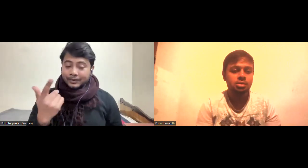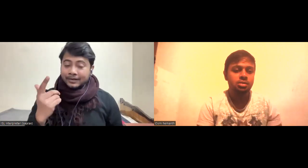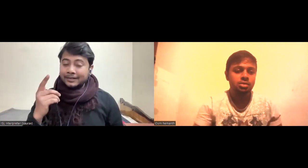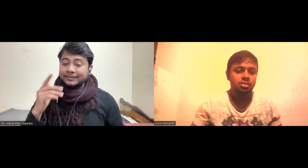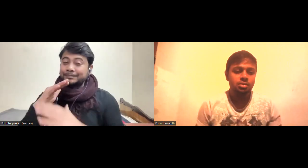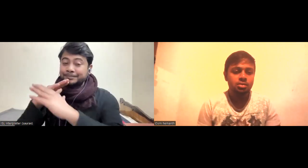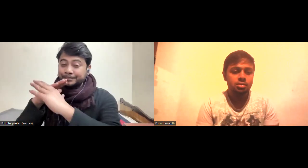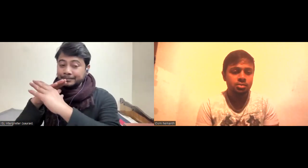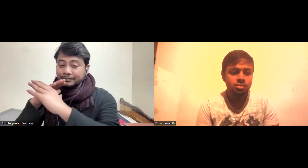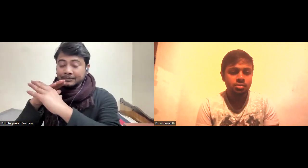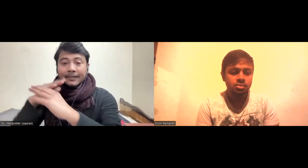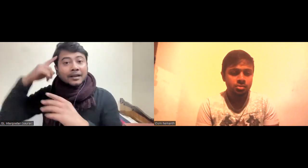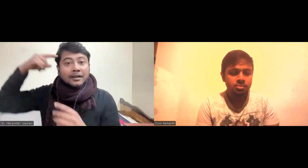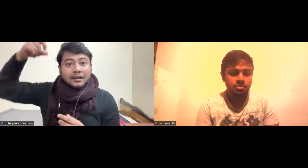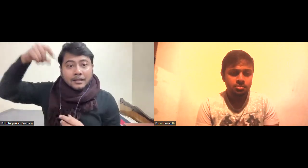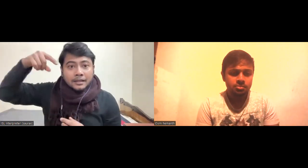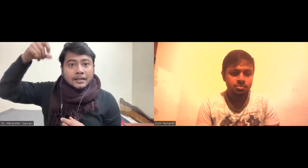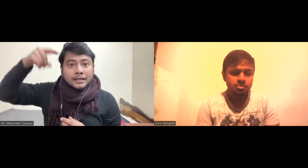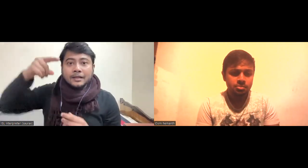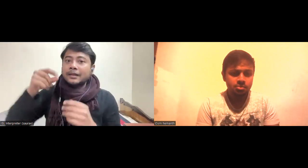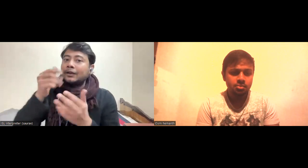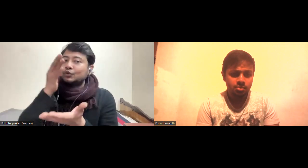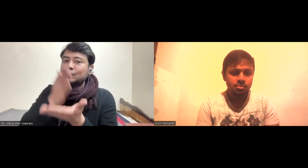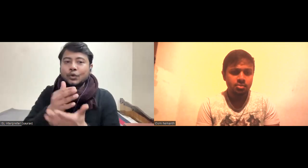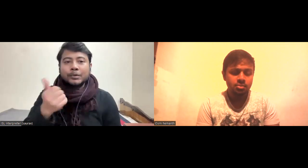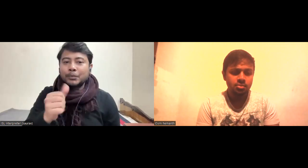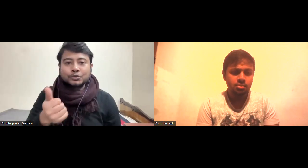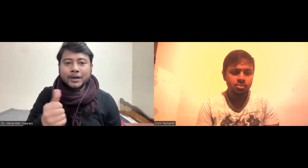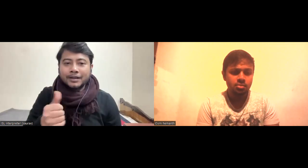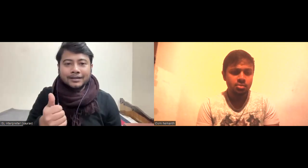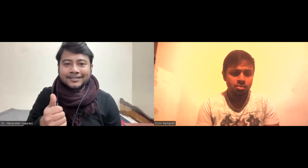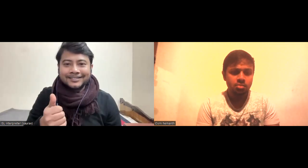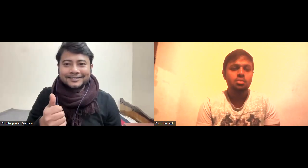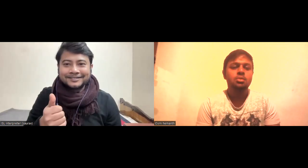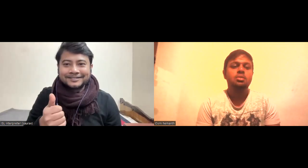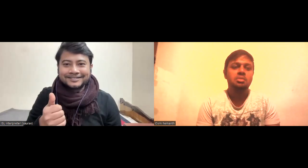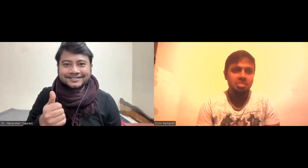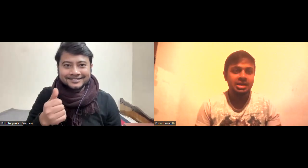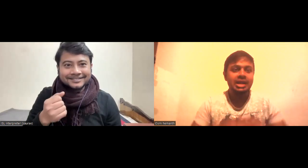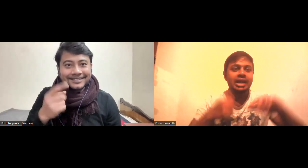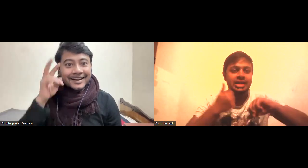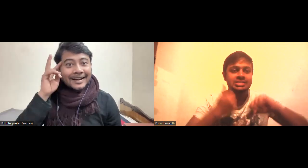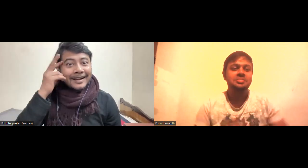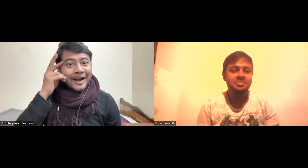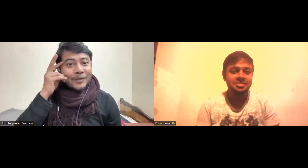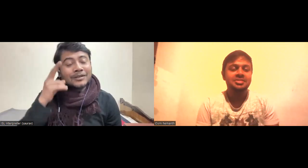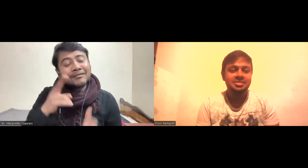because thoughts will come. You cannot stop. It is good to have questions because if such kind of thoughts are coming into your